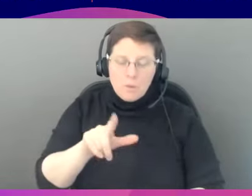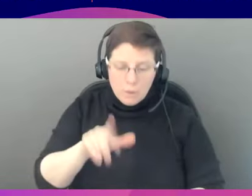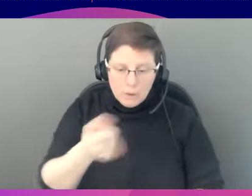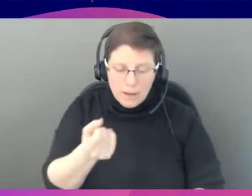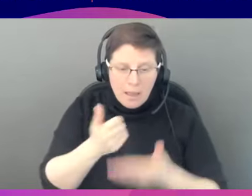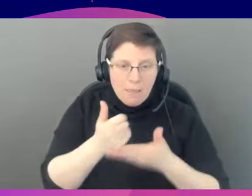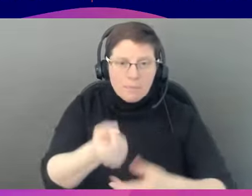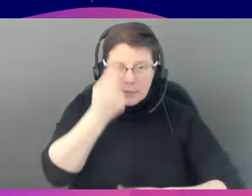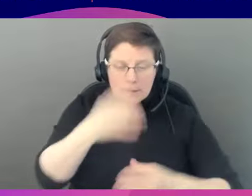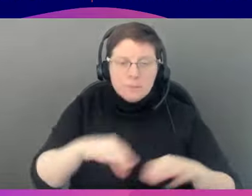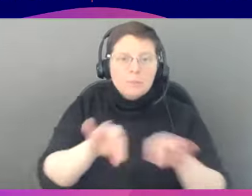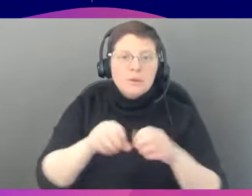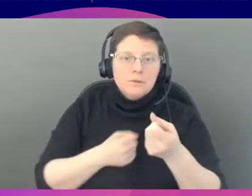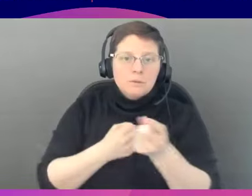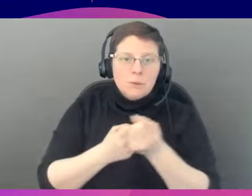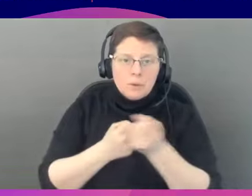animals.